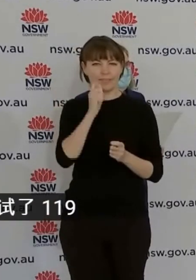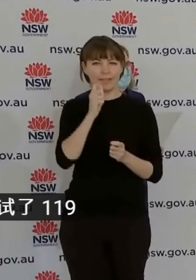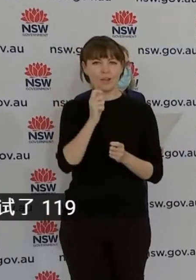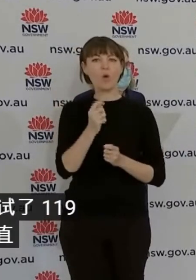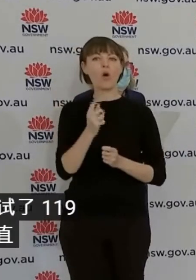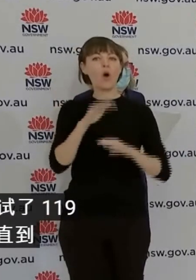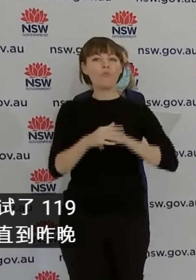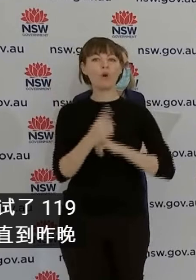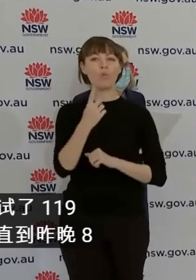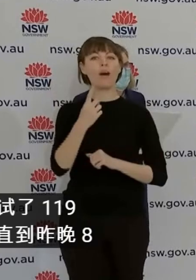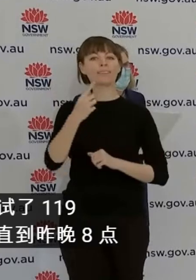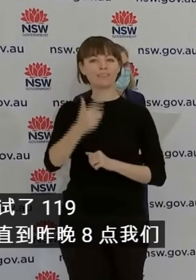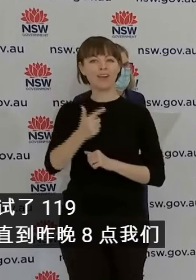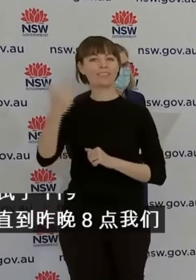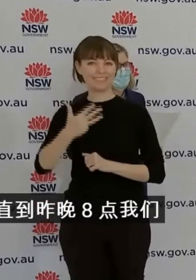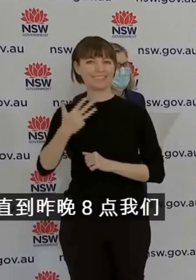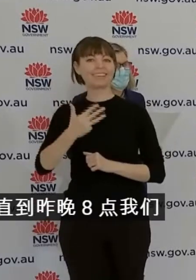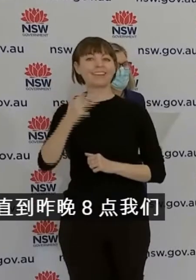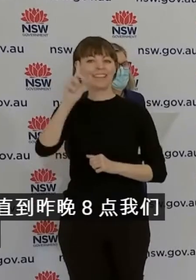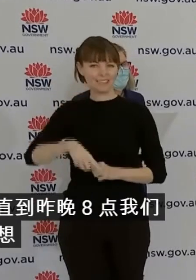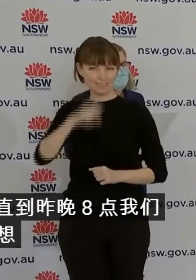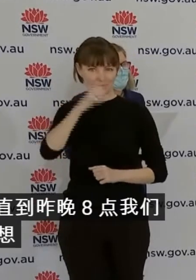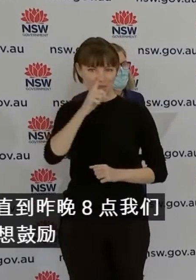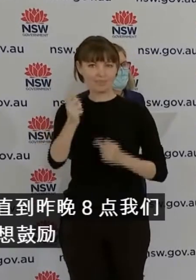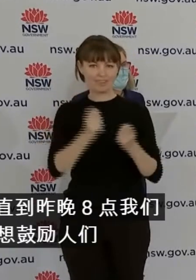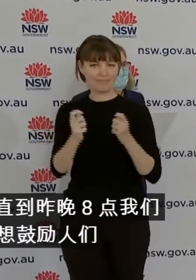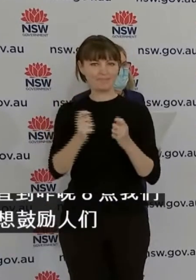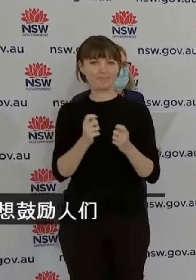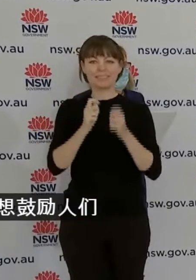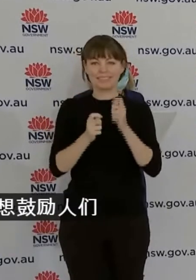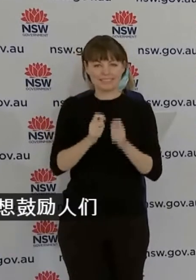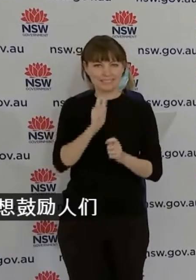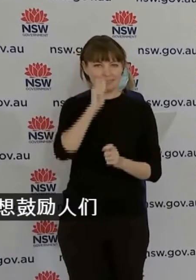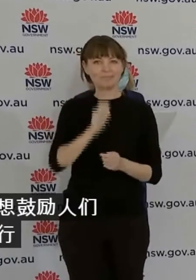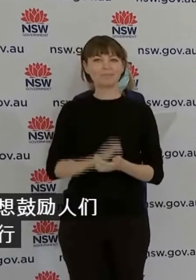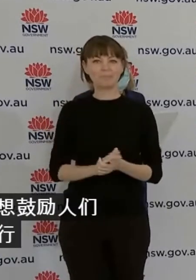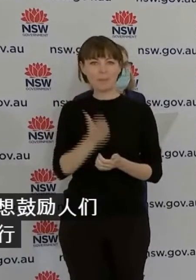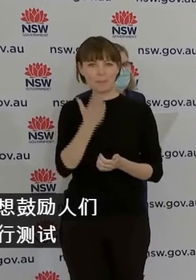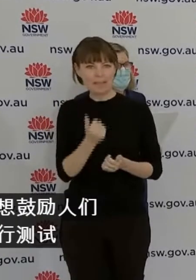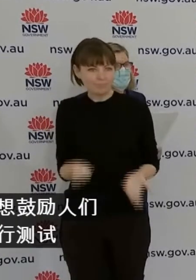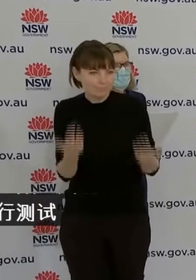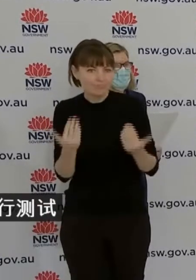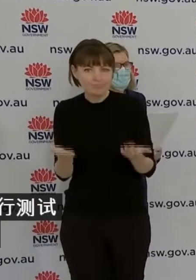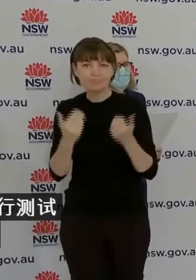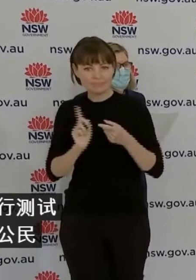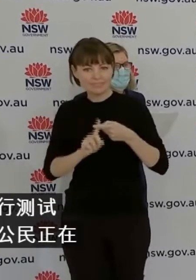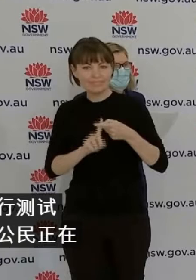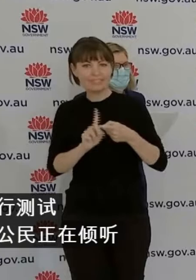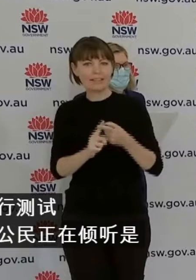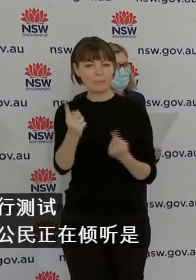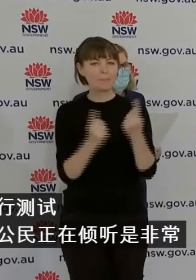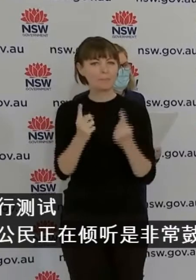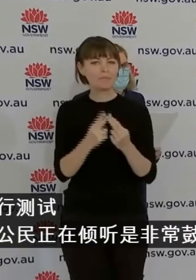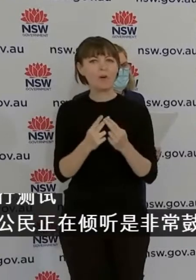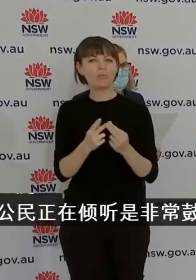119,000 tests done to 8 p.m. last night, and we really want to encourage people to keep coming out for testing. It's very encouraging to know